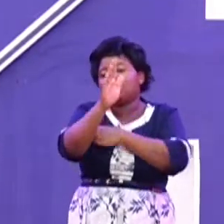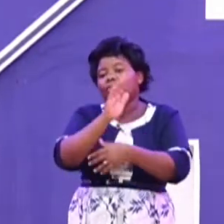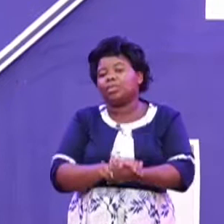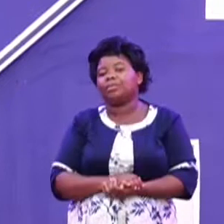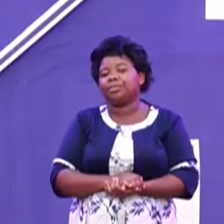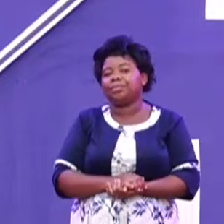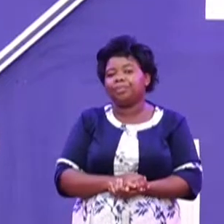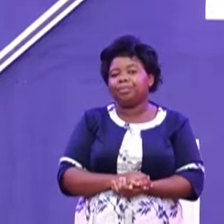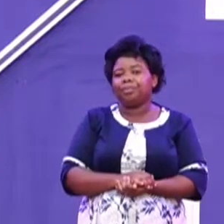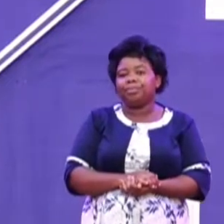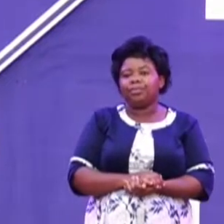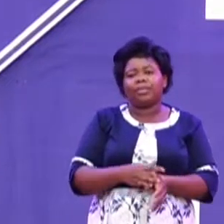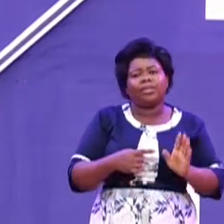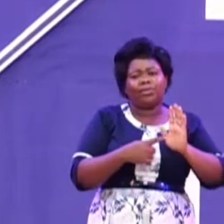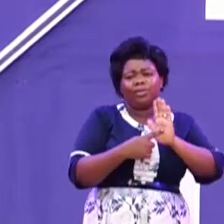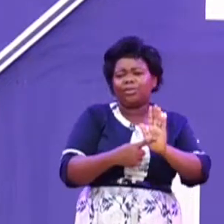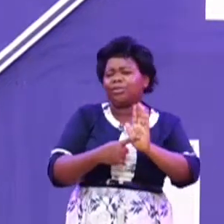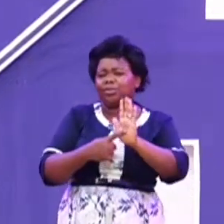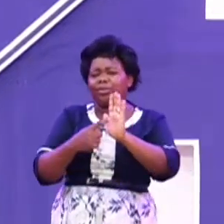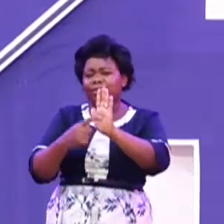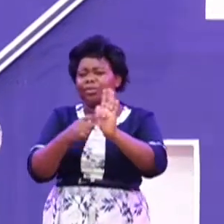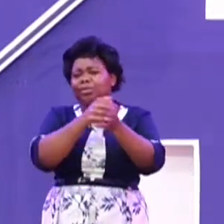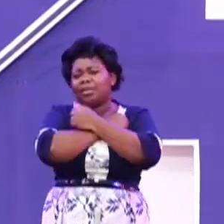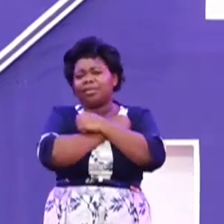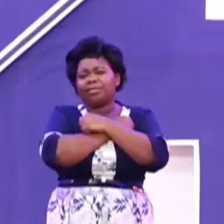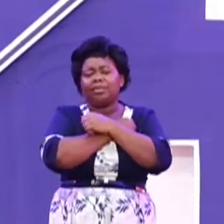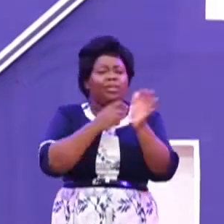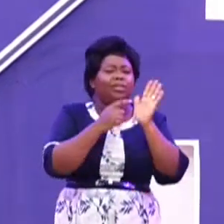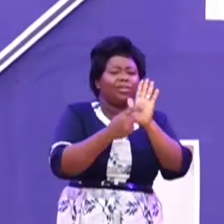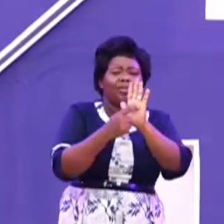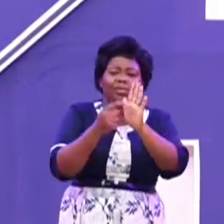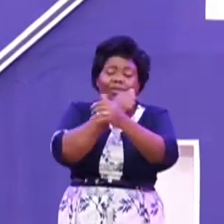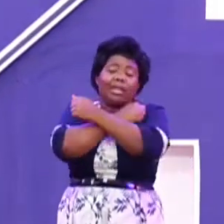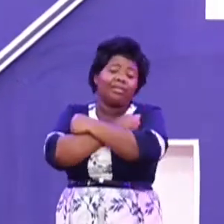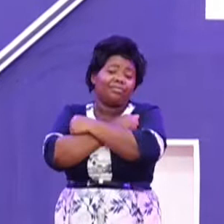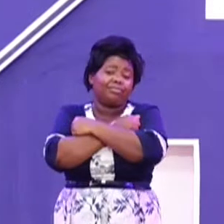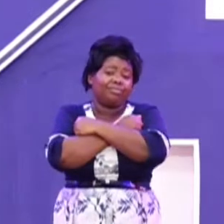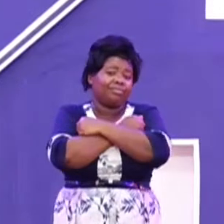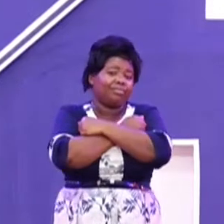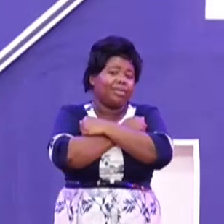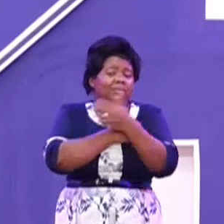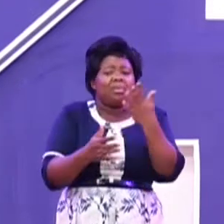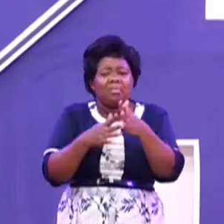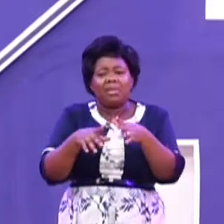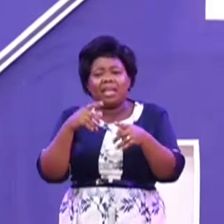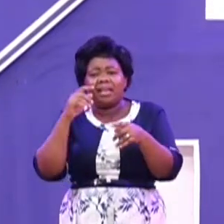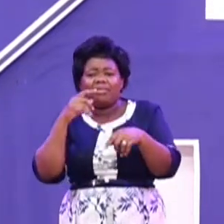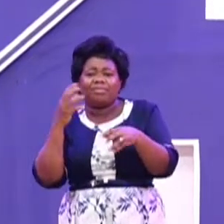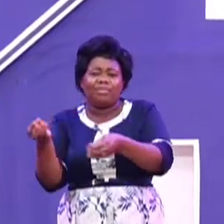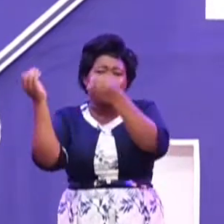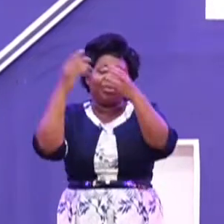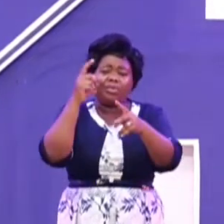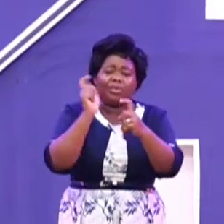God. Just show love. Just show them love. They may have hurt